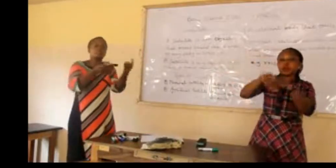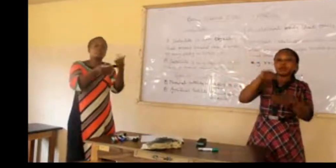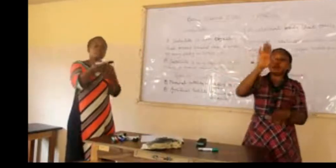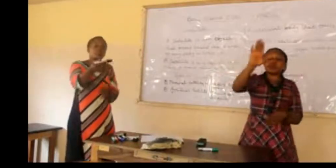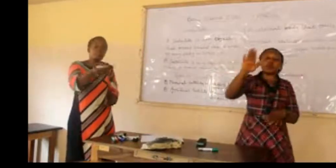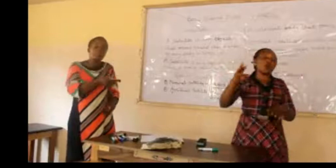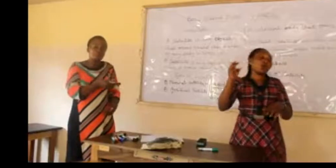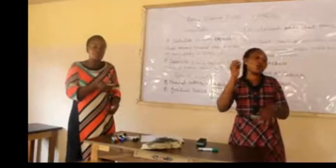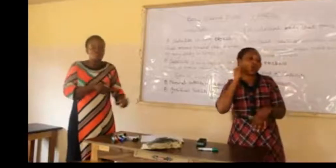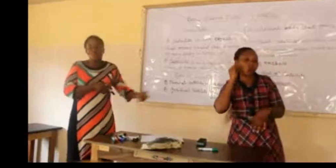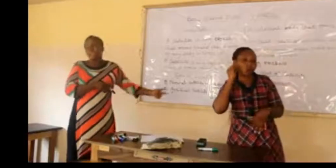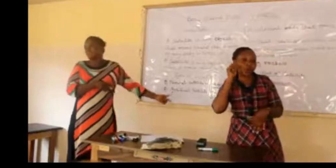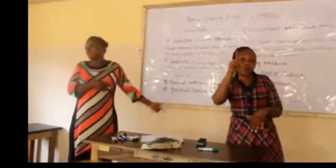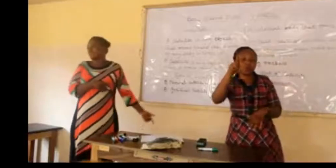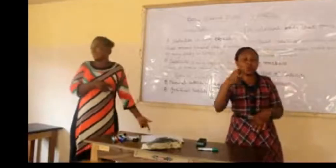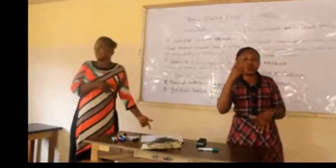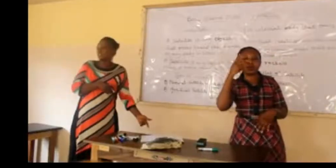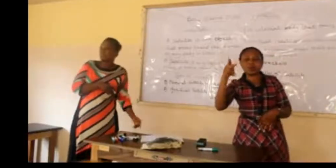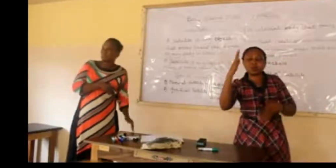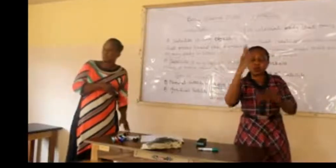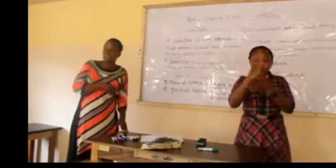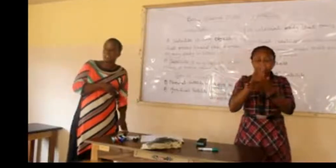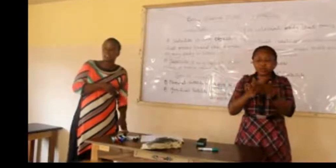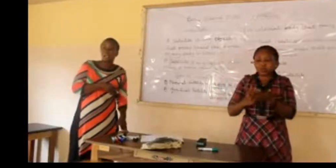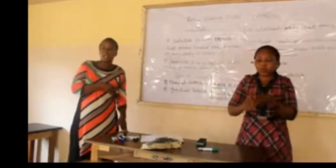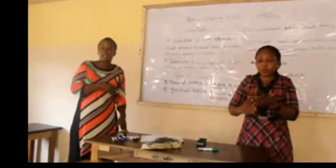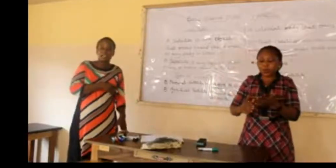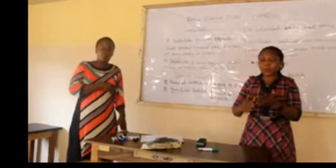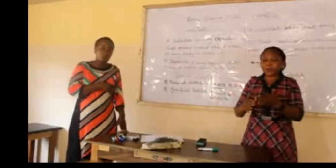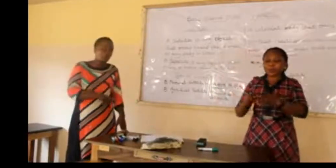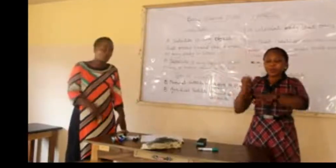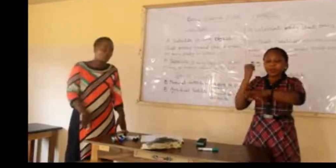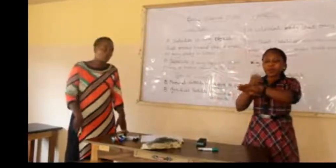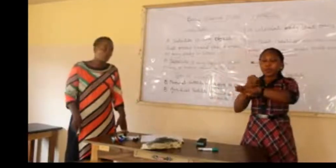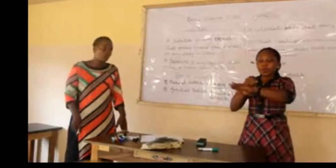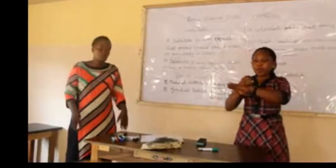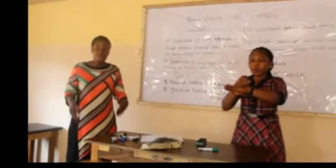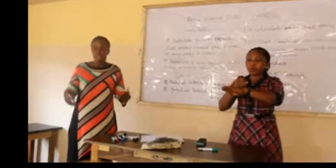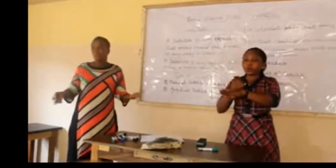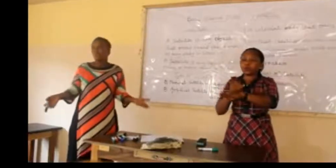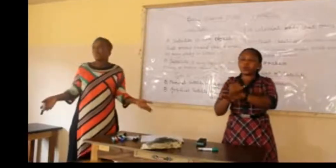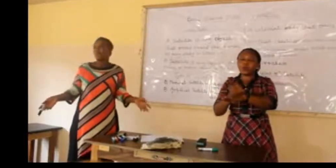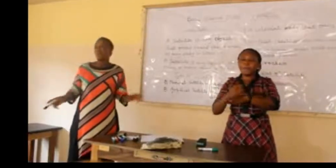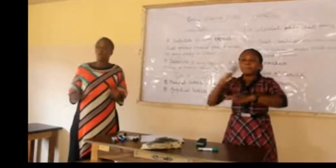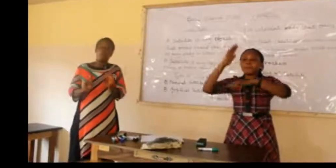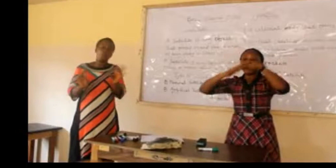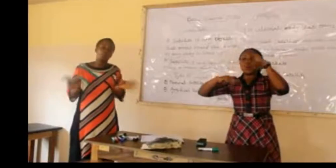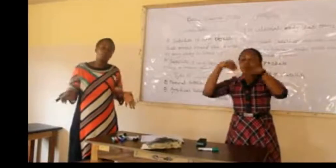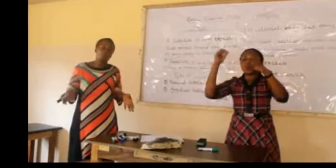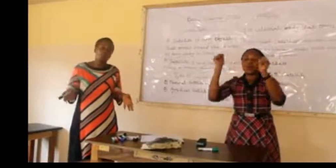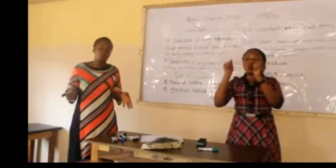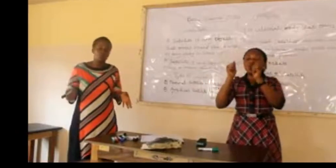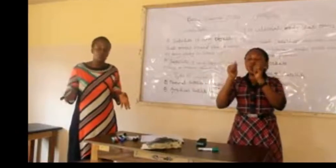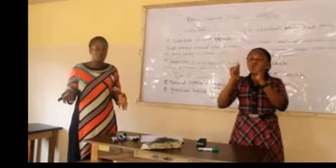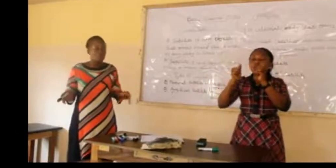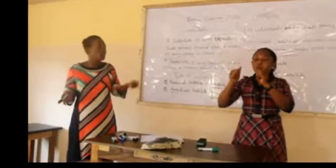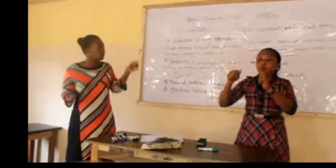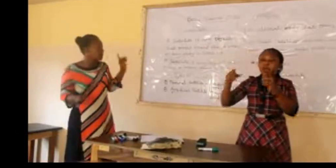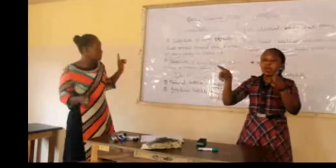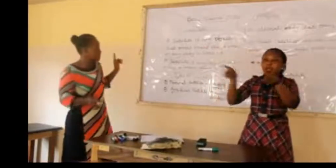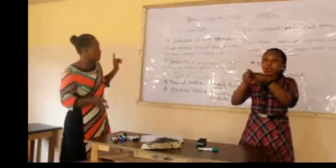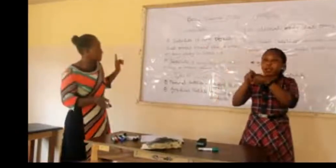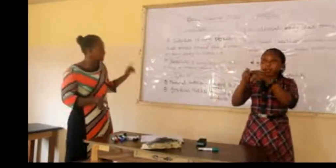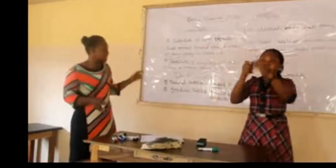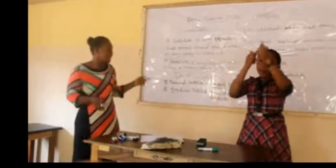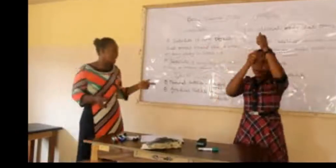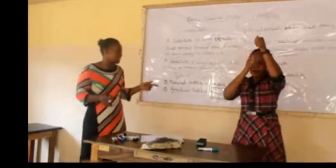some cables will be used to connect it to your television set in your parlor. You stay in your parlor and watch the whole world. So one of